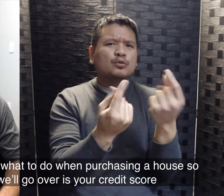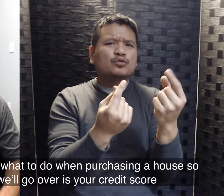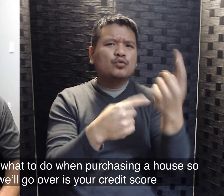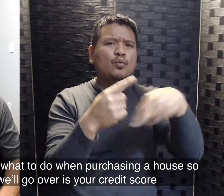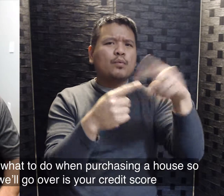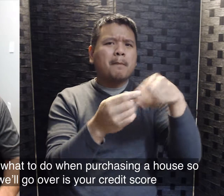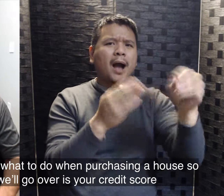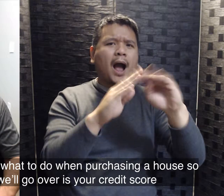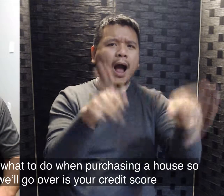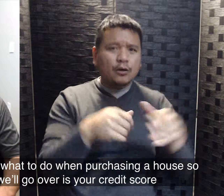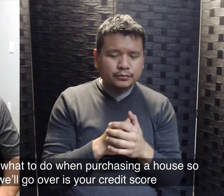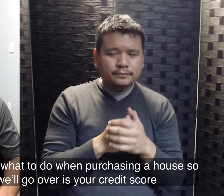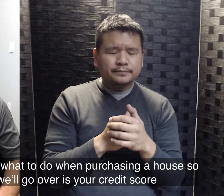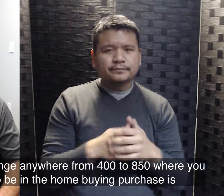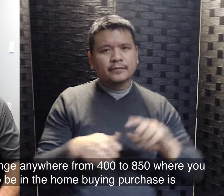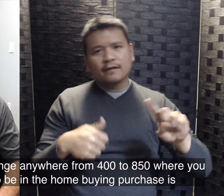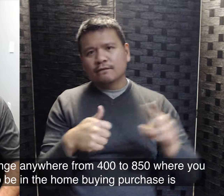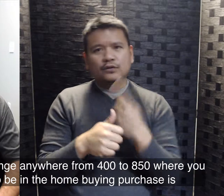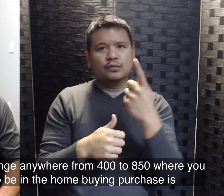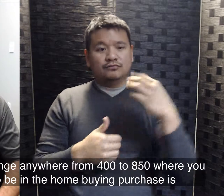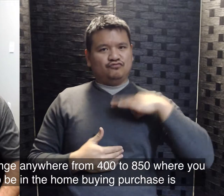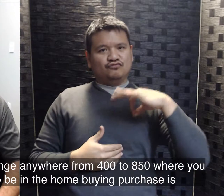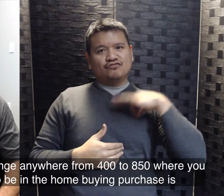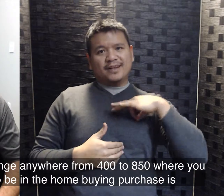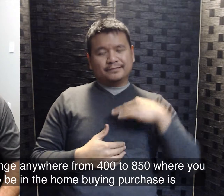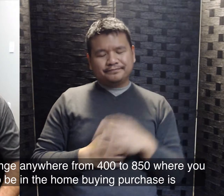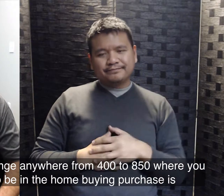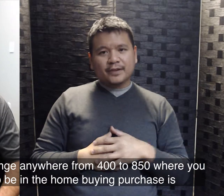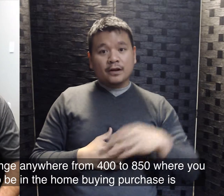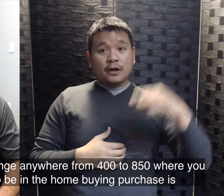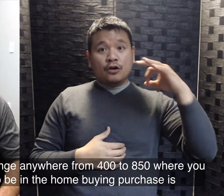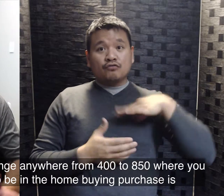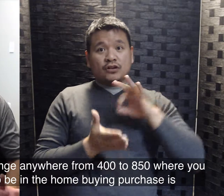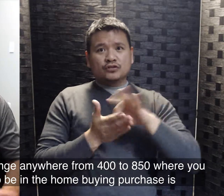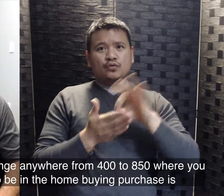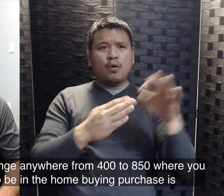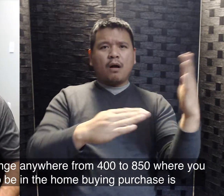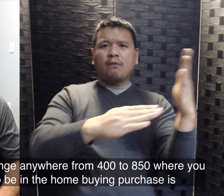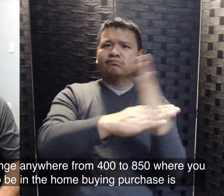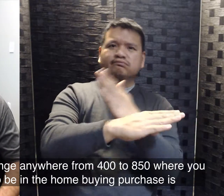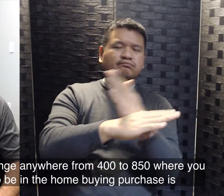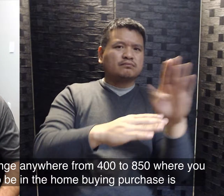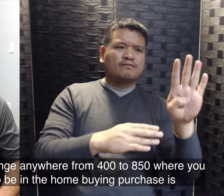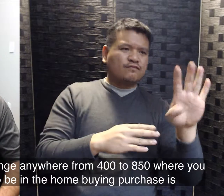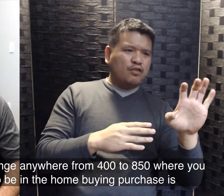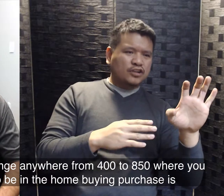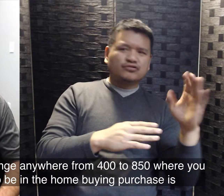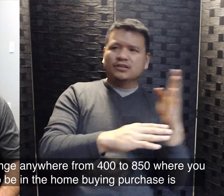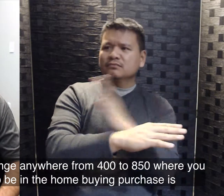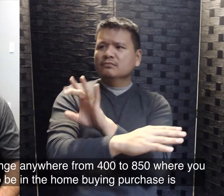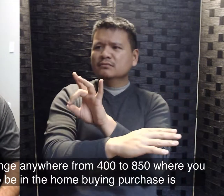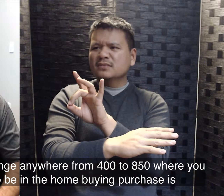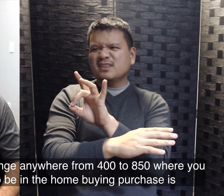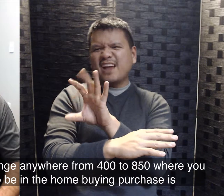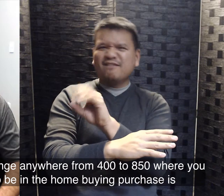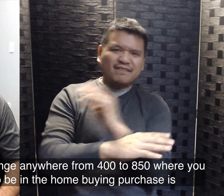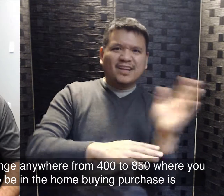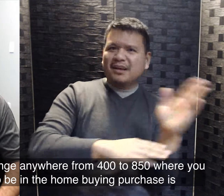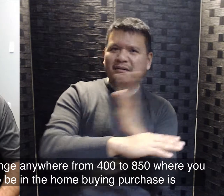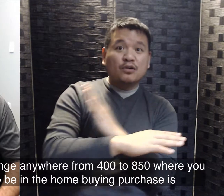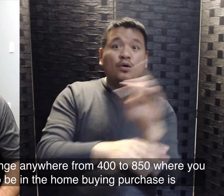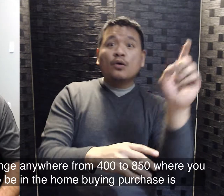house. So first one we'll go over is going to be your credit score. Credit scores can range anywhere from 400 to 850. Where you really